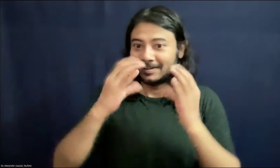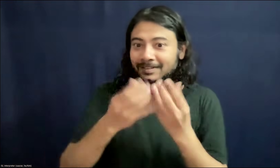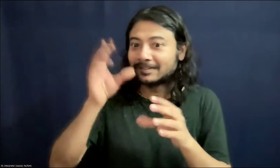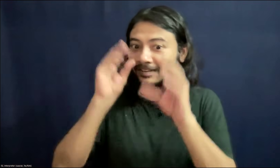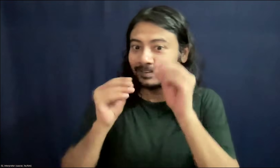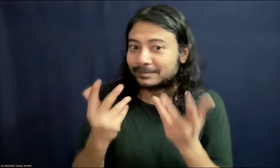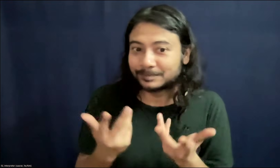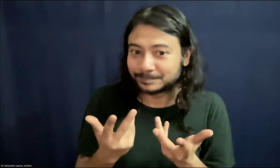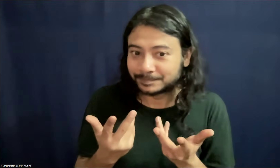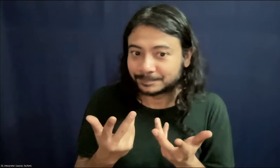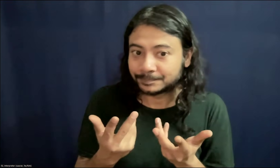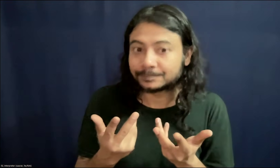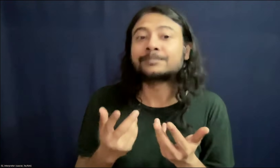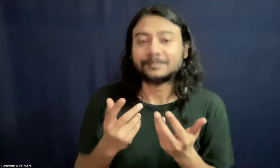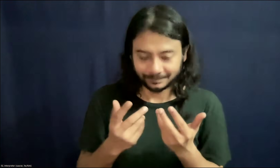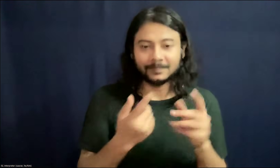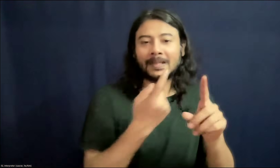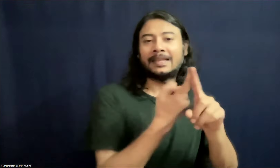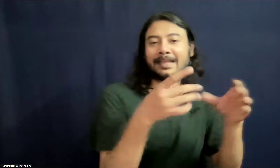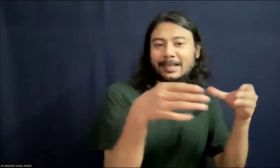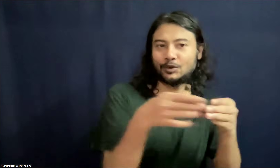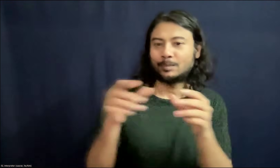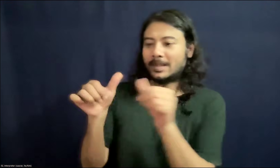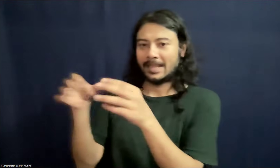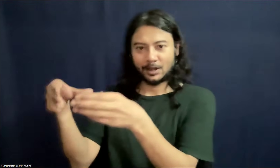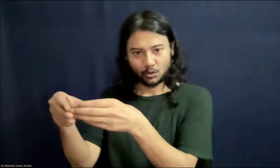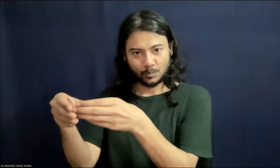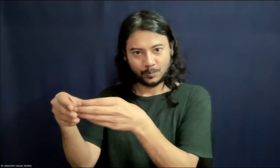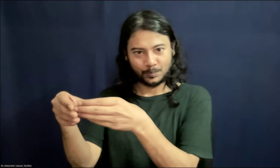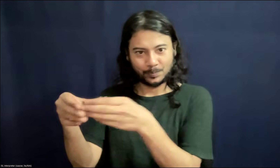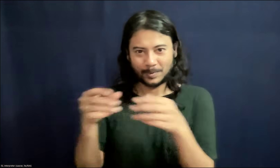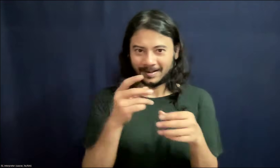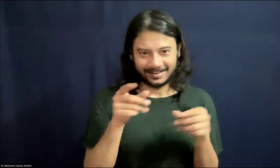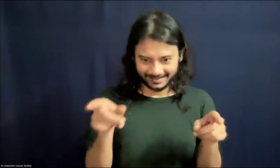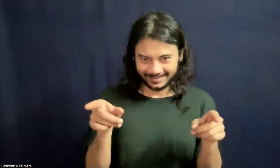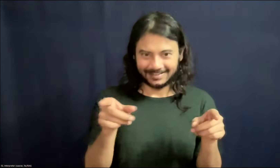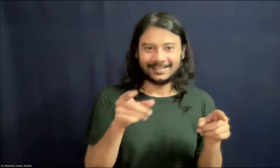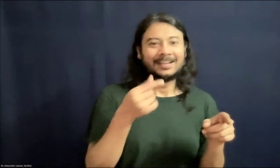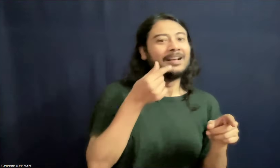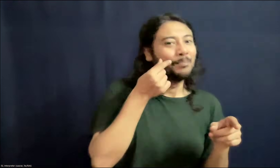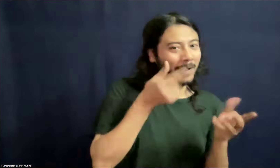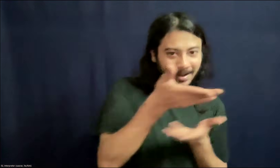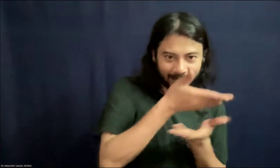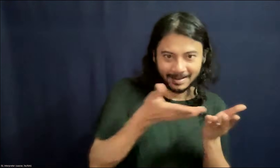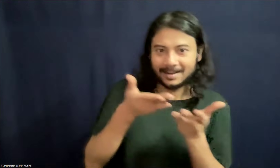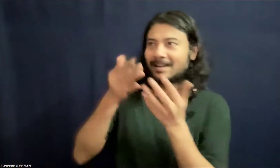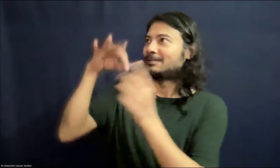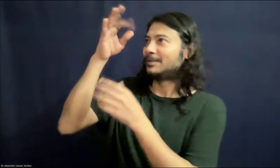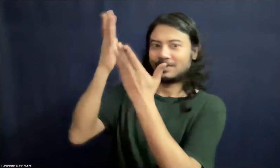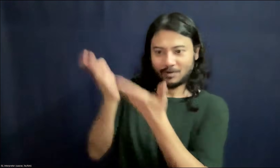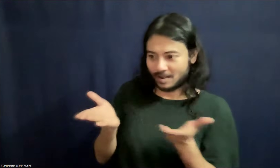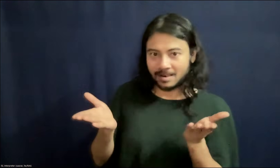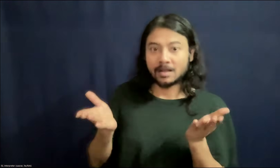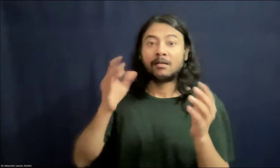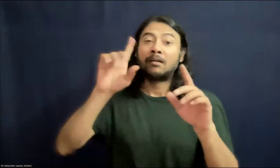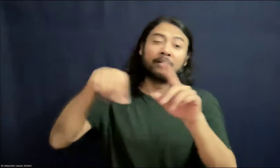he's above the two living beings, Kshara and Akshara. He is present, he is above, and he is